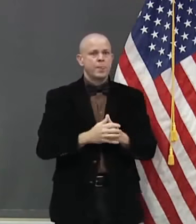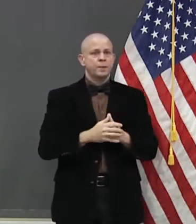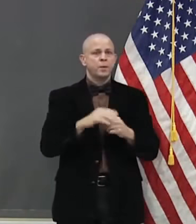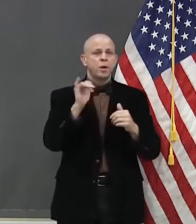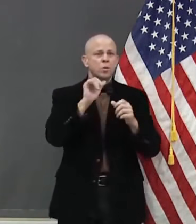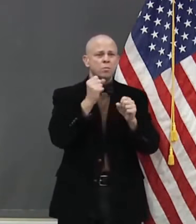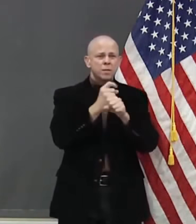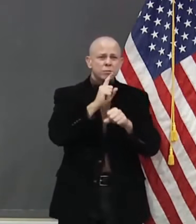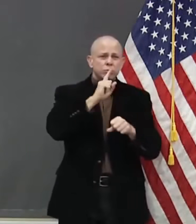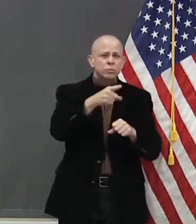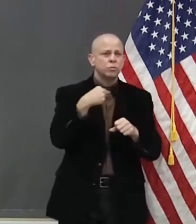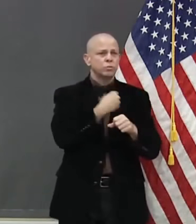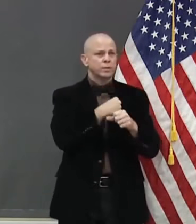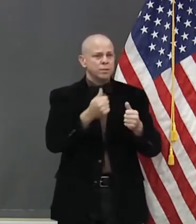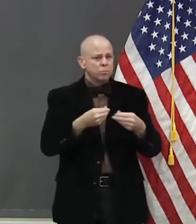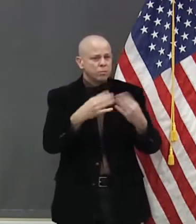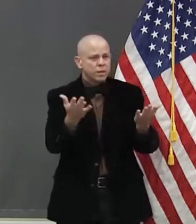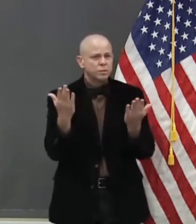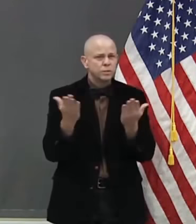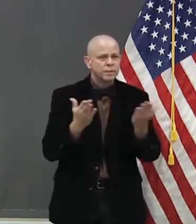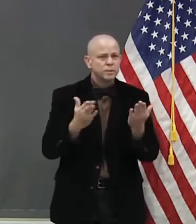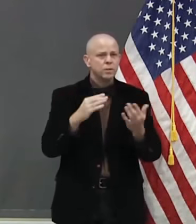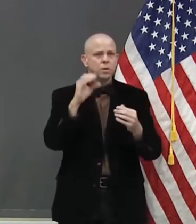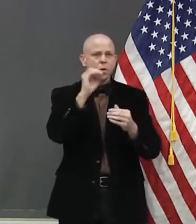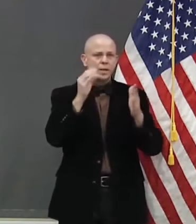services that Oregonians need.